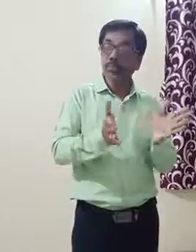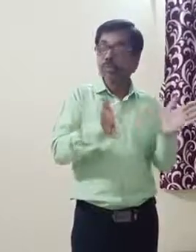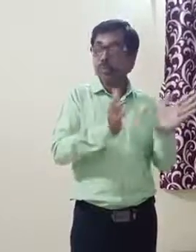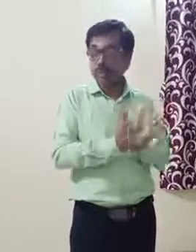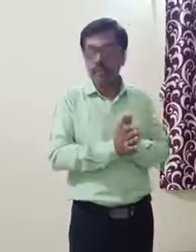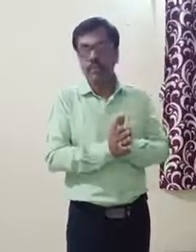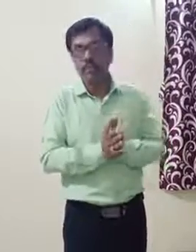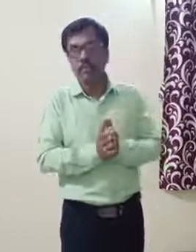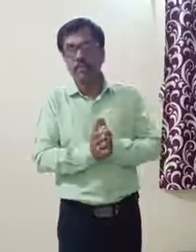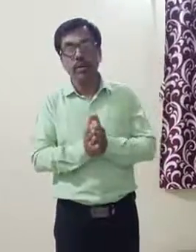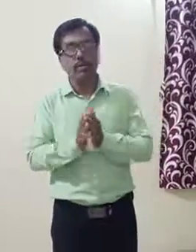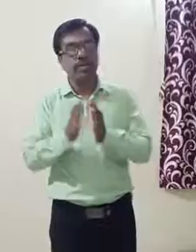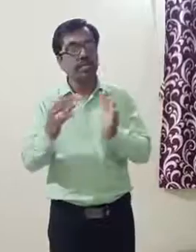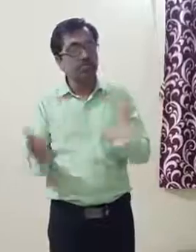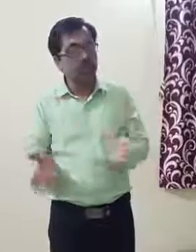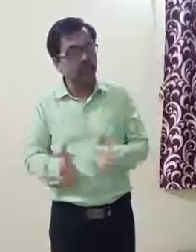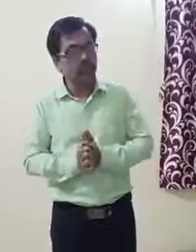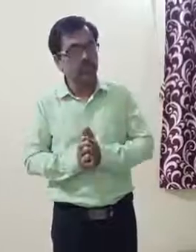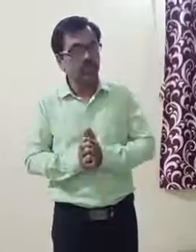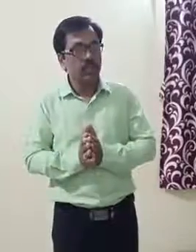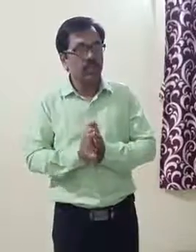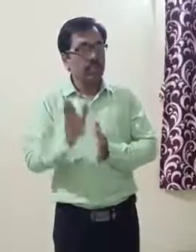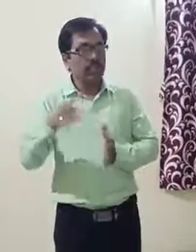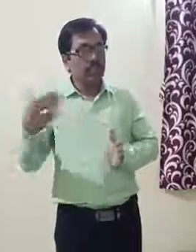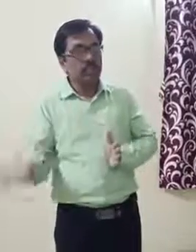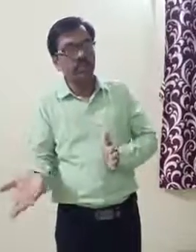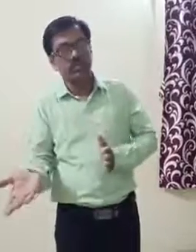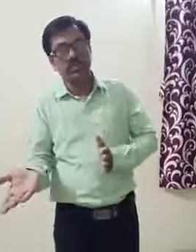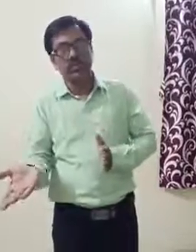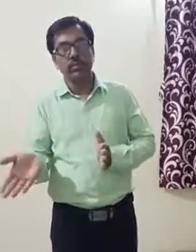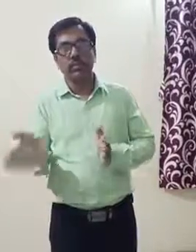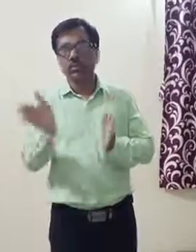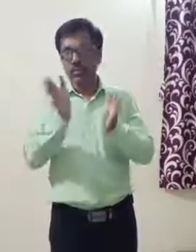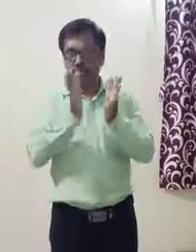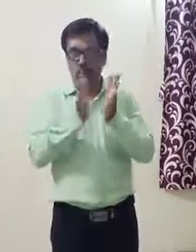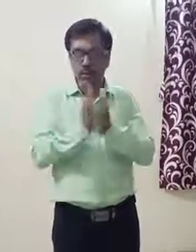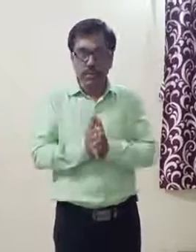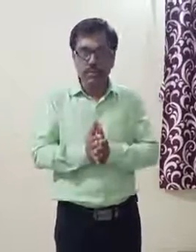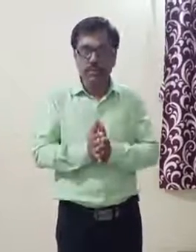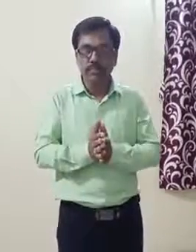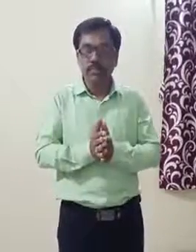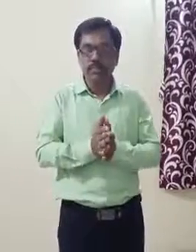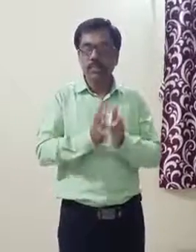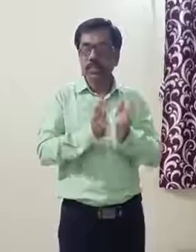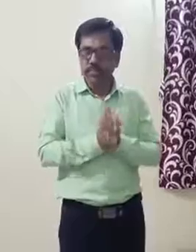the way for the French armies which moved to the Holland,